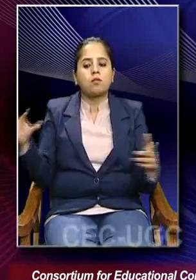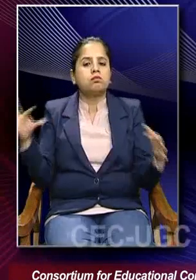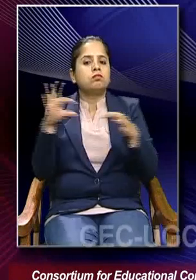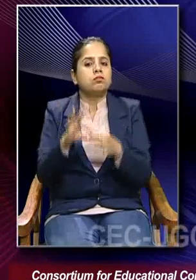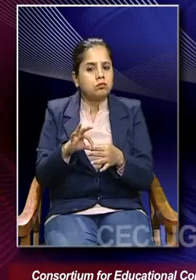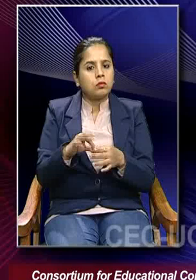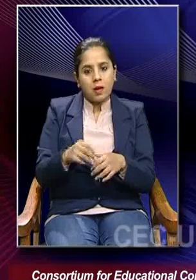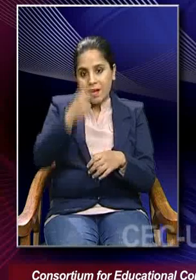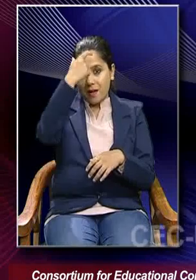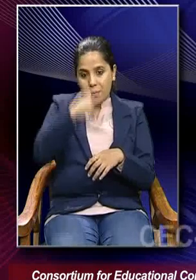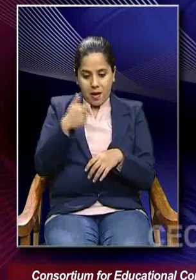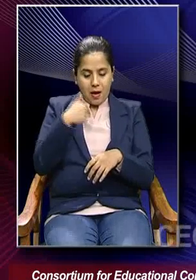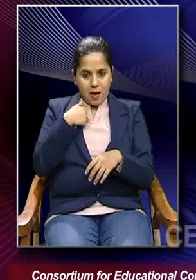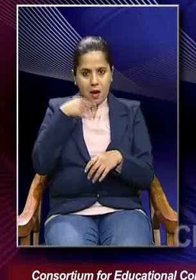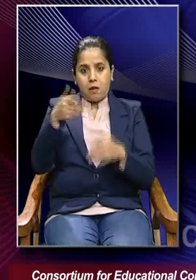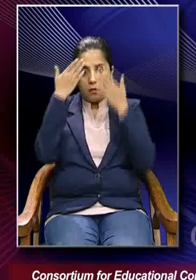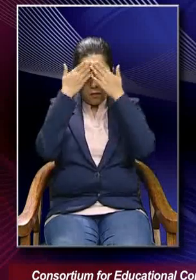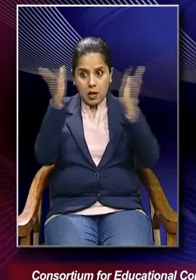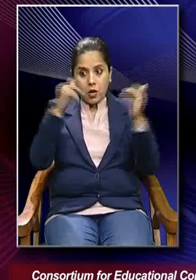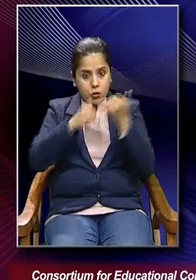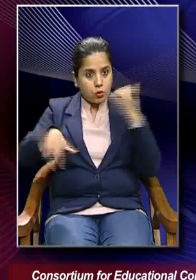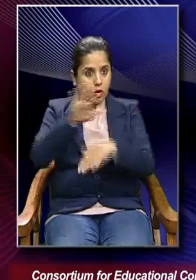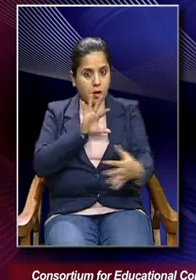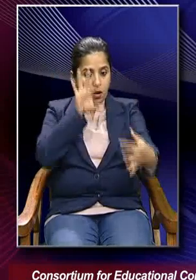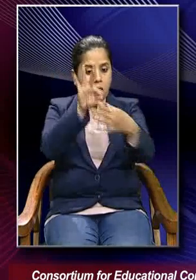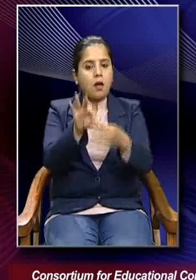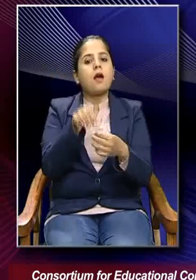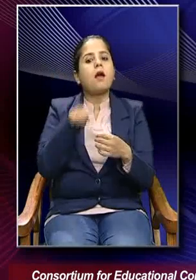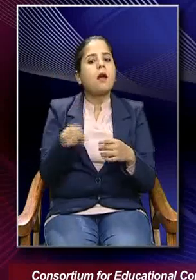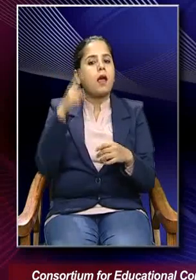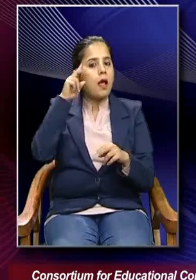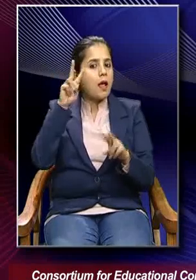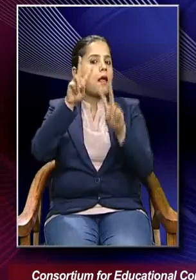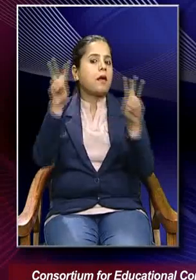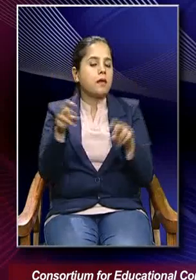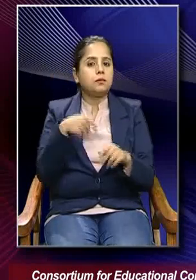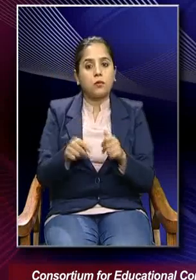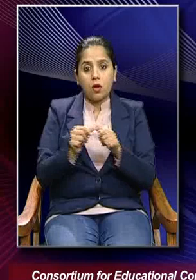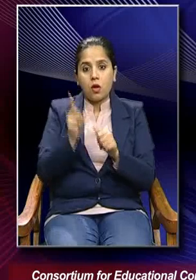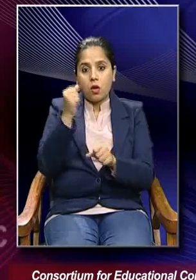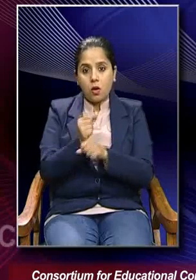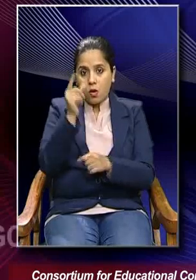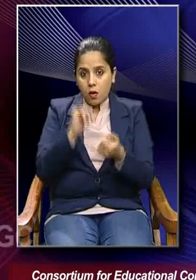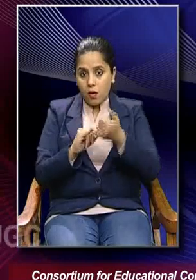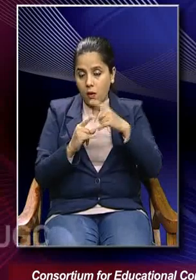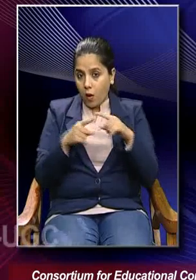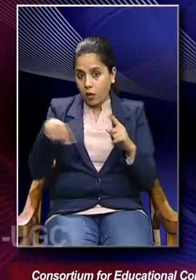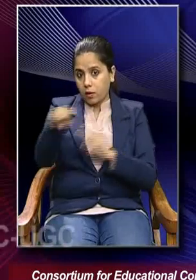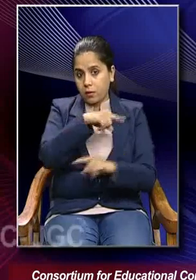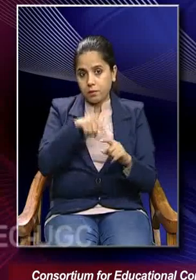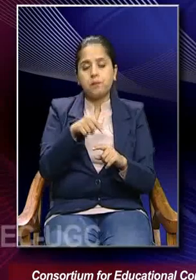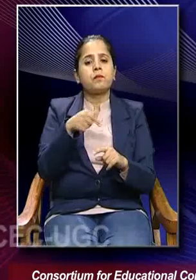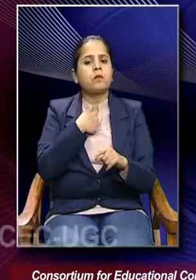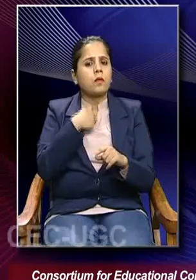the individual with the wider society. So that is how Auguste Comte was in